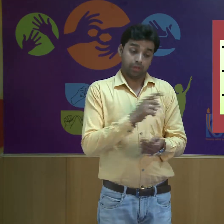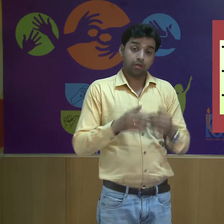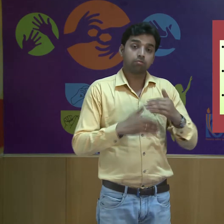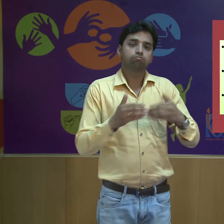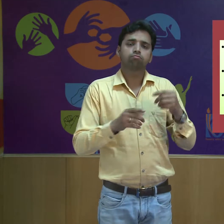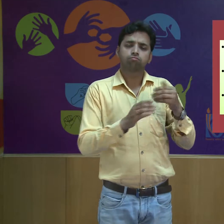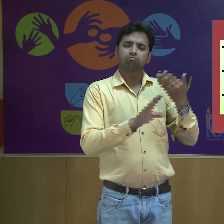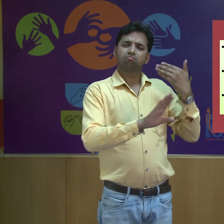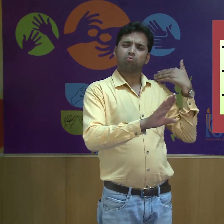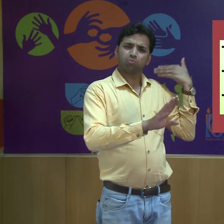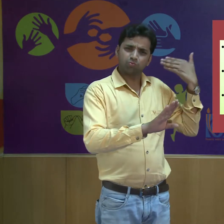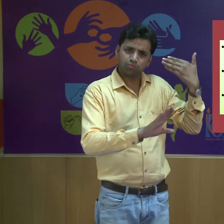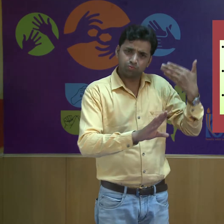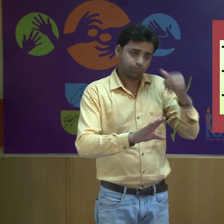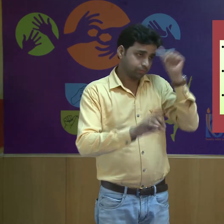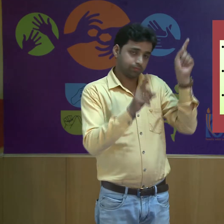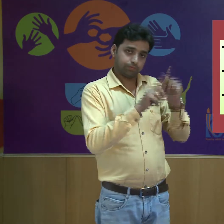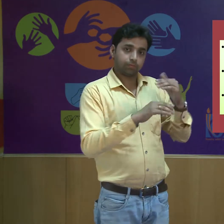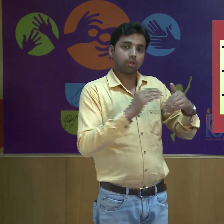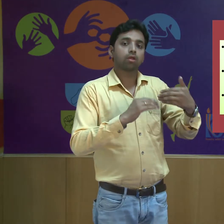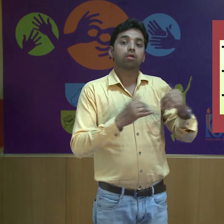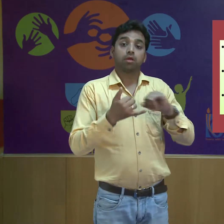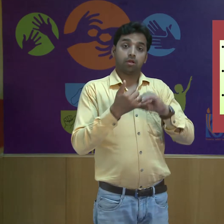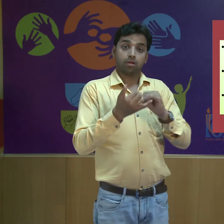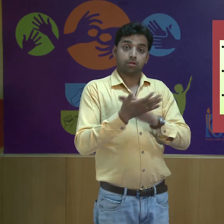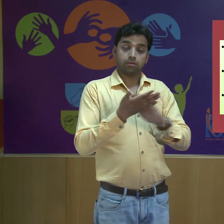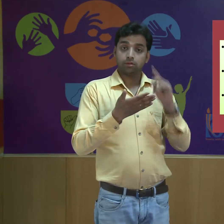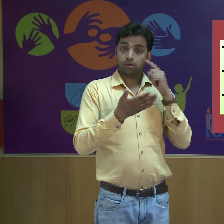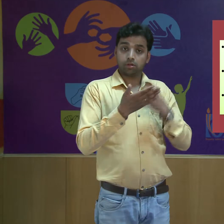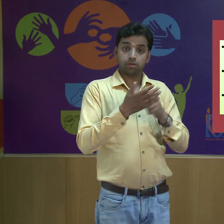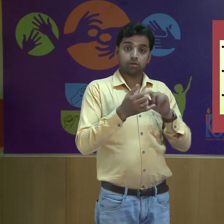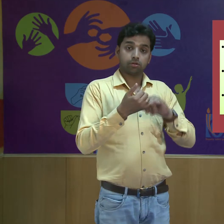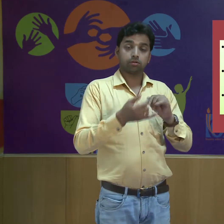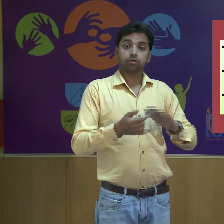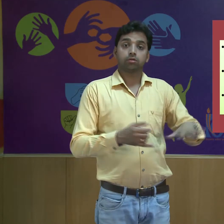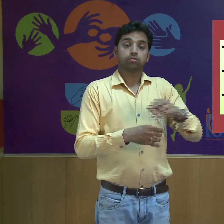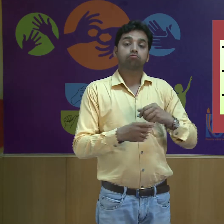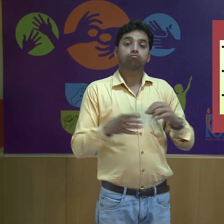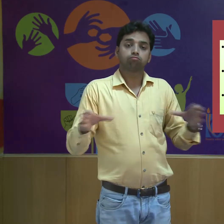In ancient India, Shreni was a group of traders,